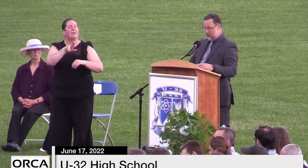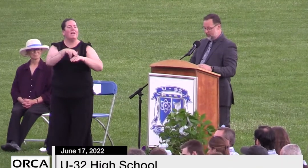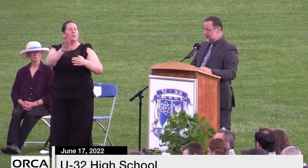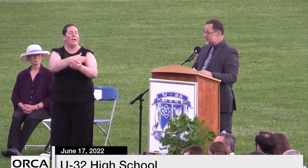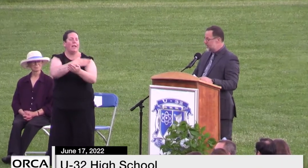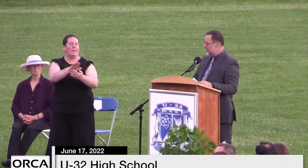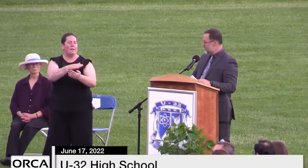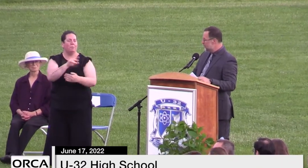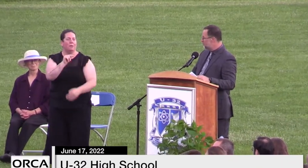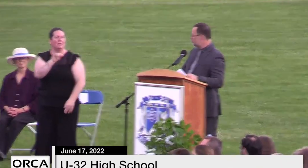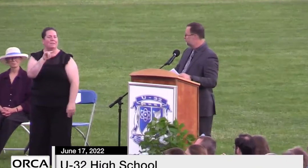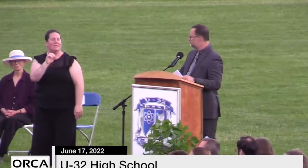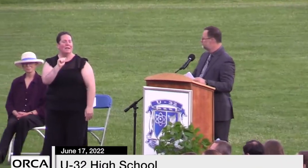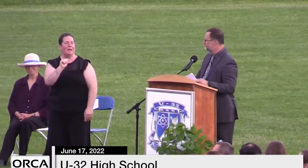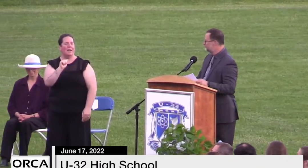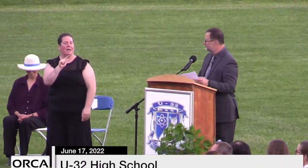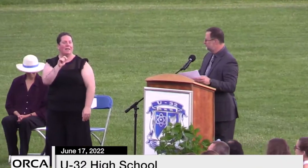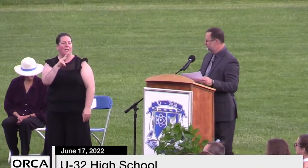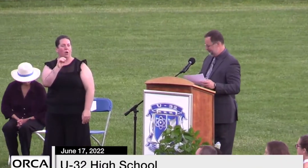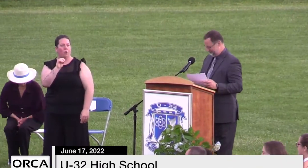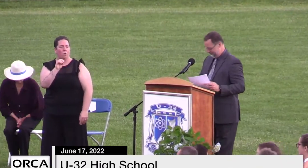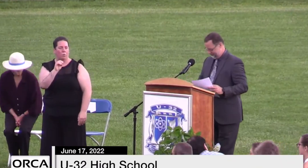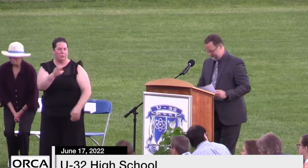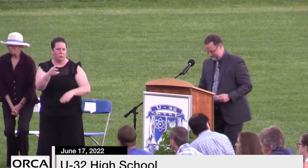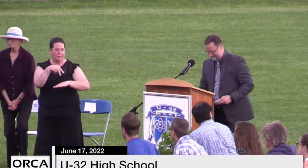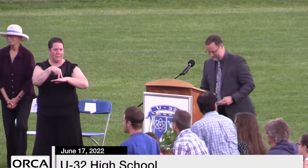anthem by Tia Leno.